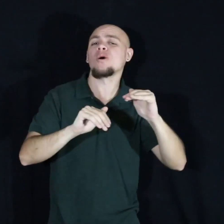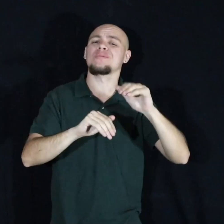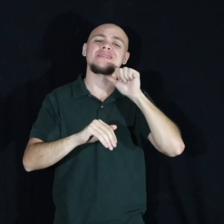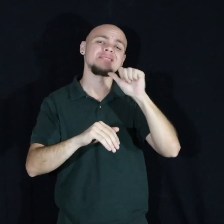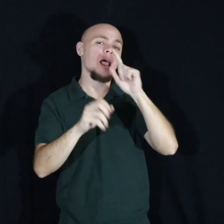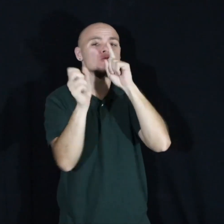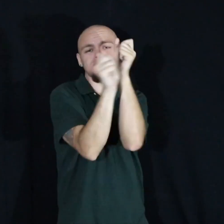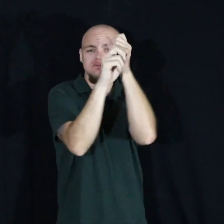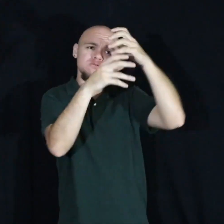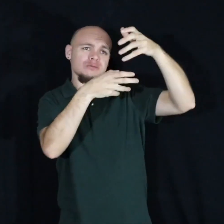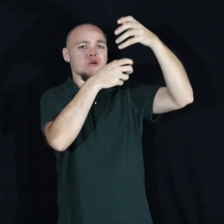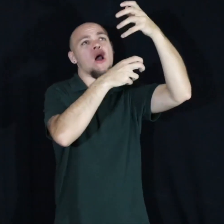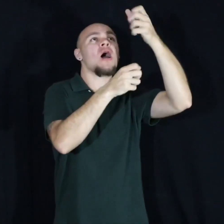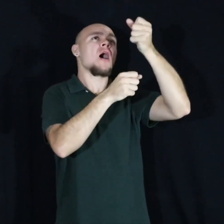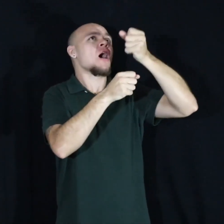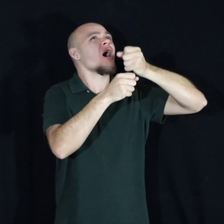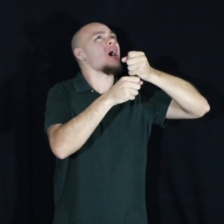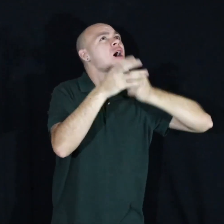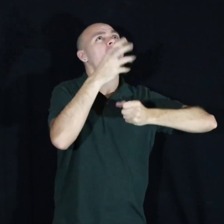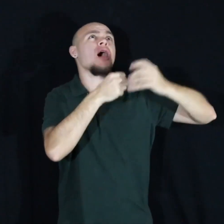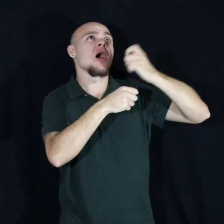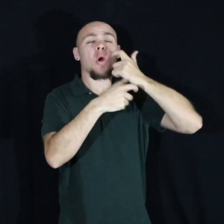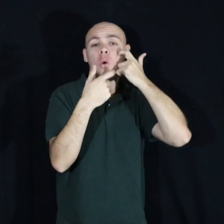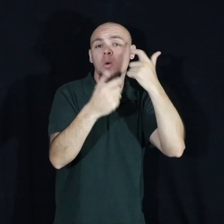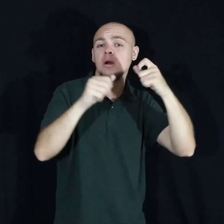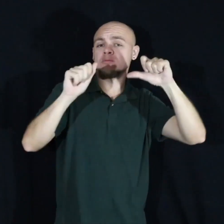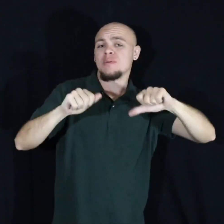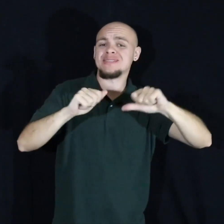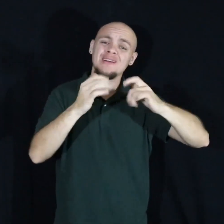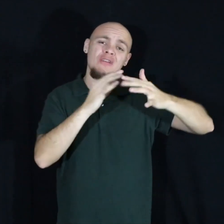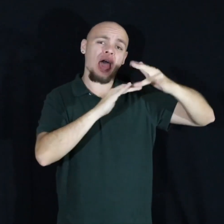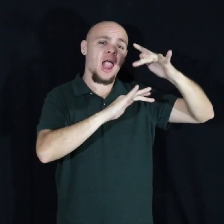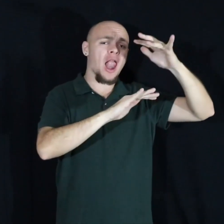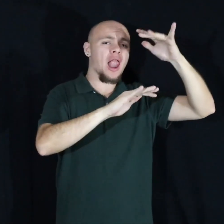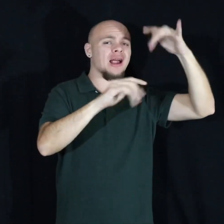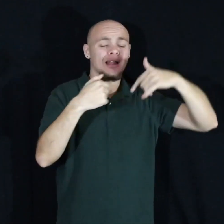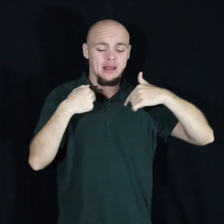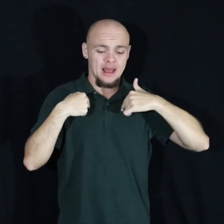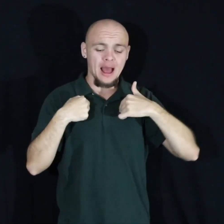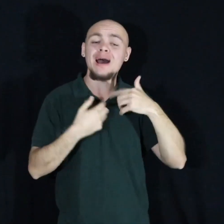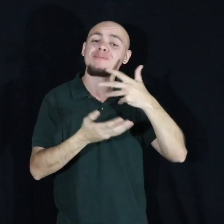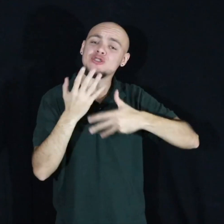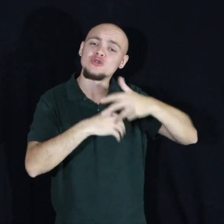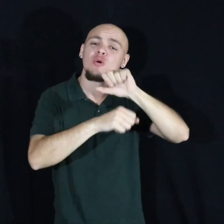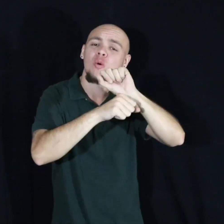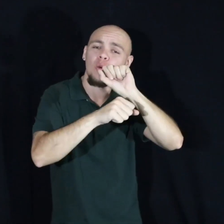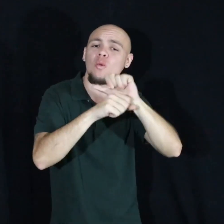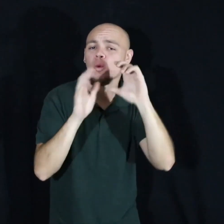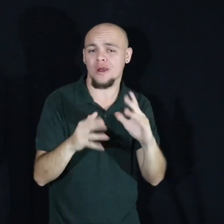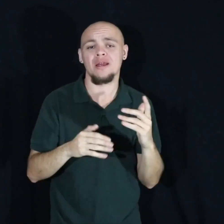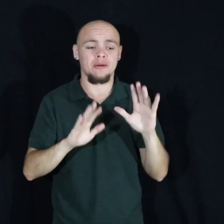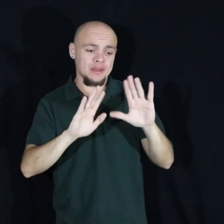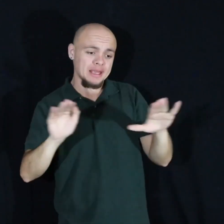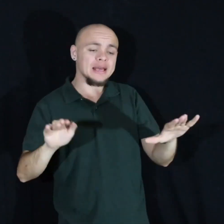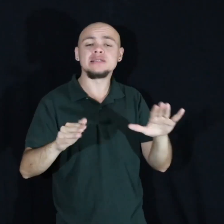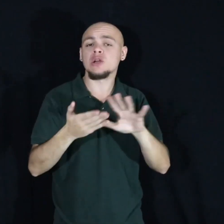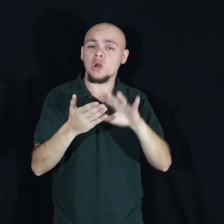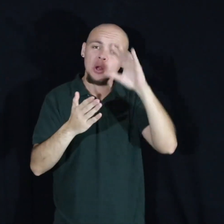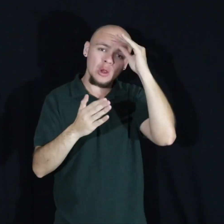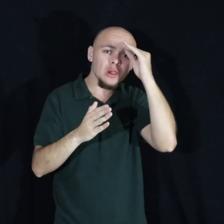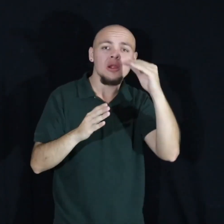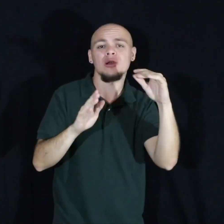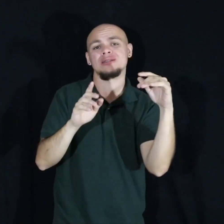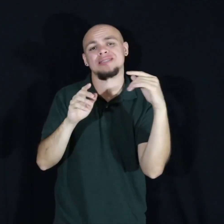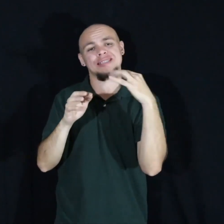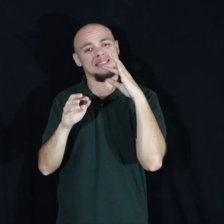that has slipped from our fingertips. We do not have to watch potential float away. I am a social worker. I work with kids who learn to spell stigma